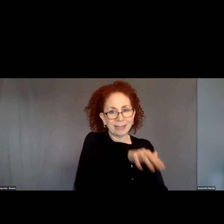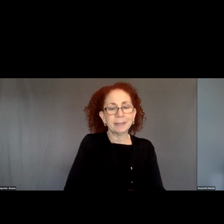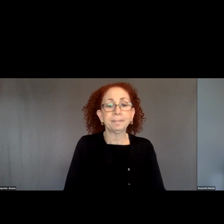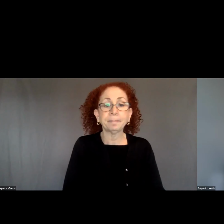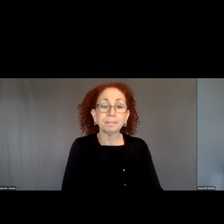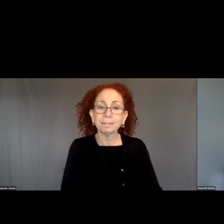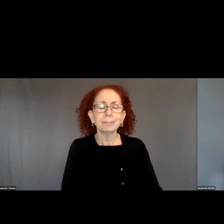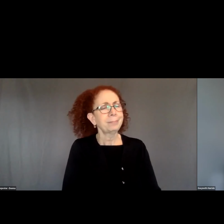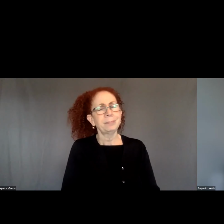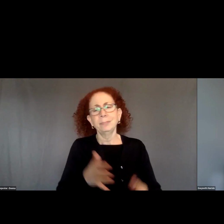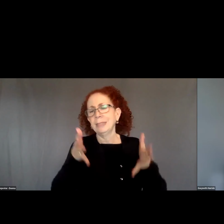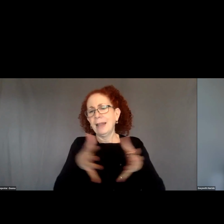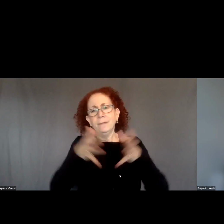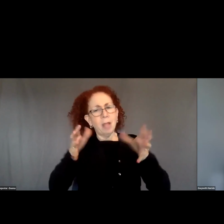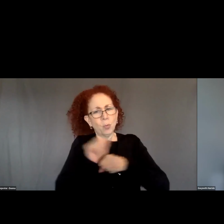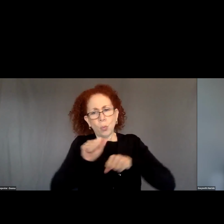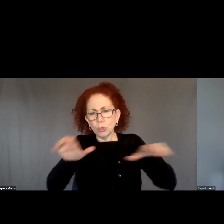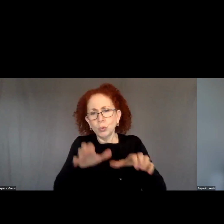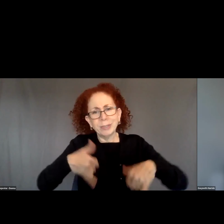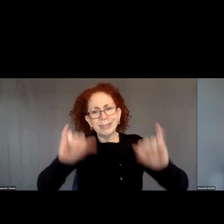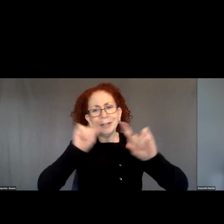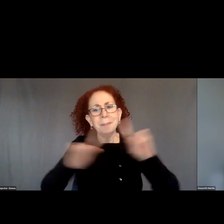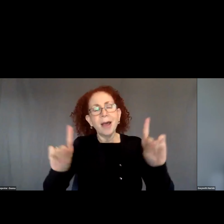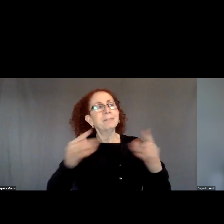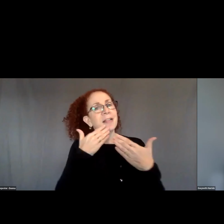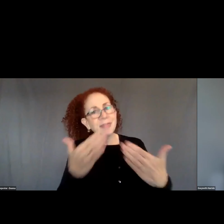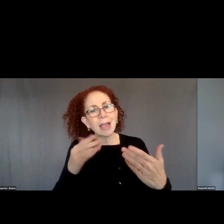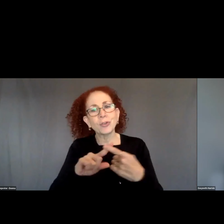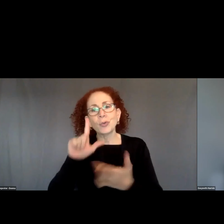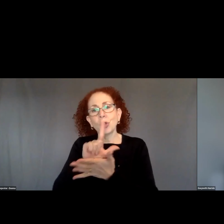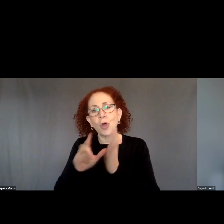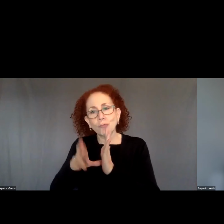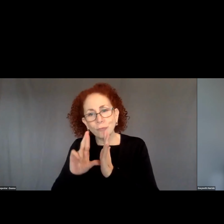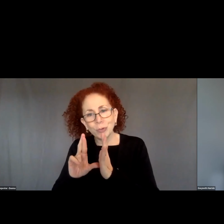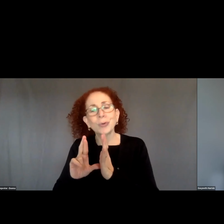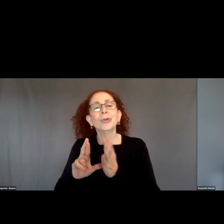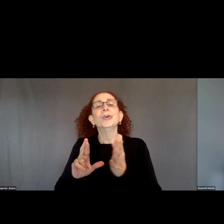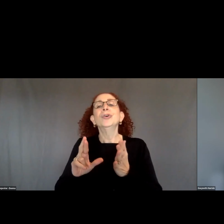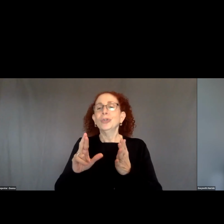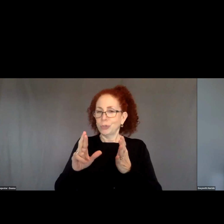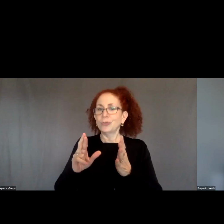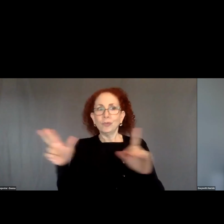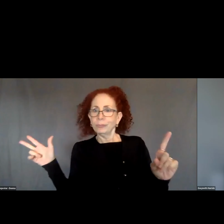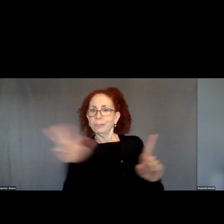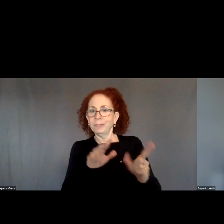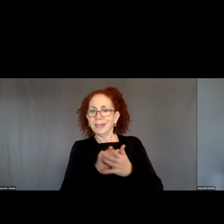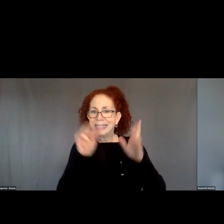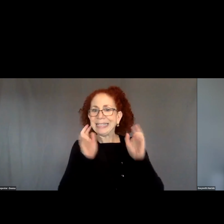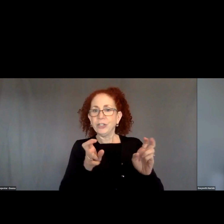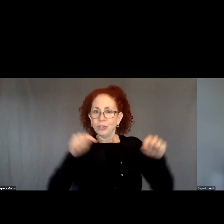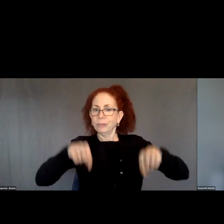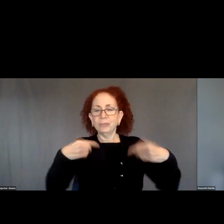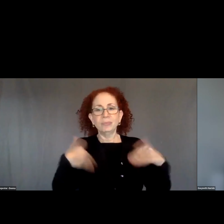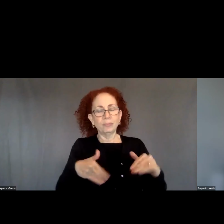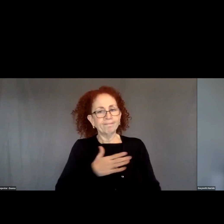I said, there's much work to be done, but we just wanna say thank you to Law Review for shining a spotlight on this issue that's very near and